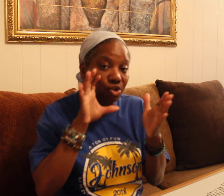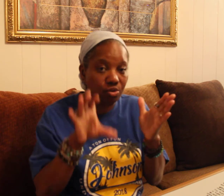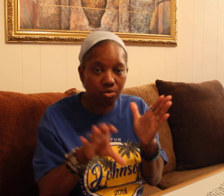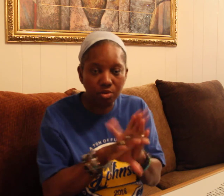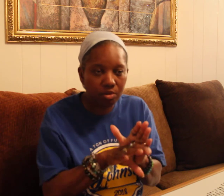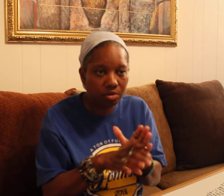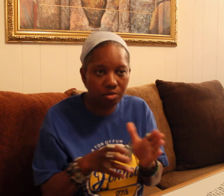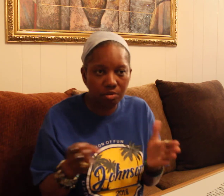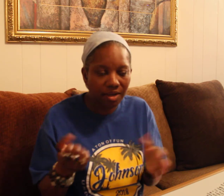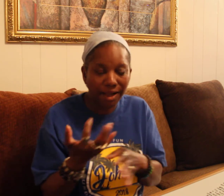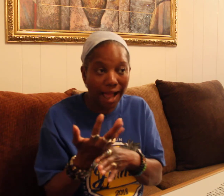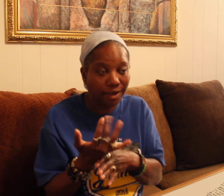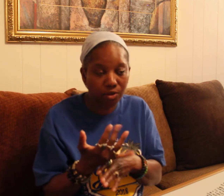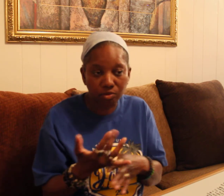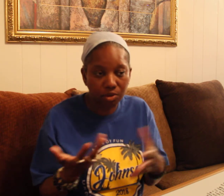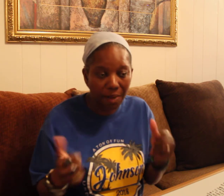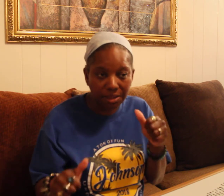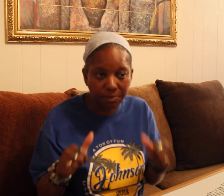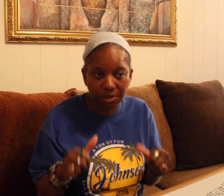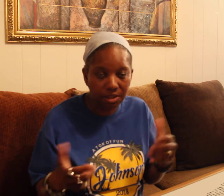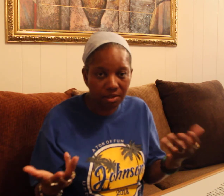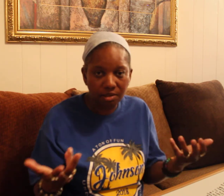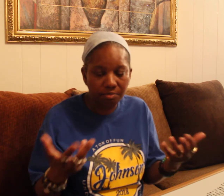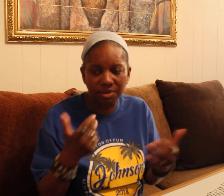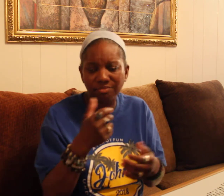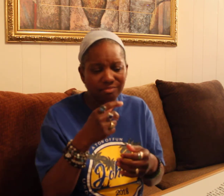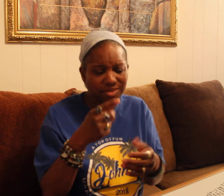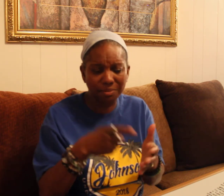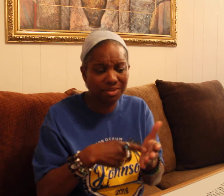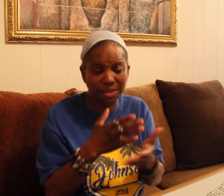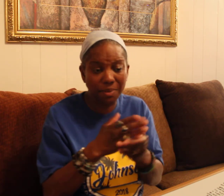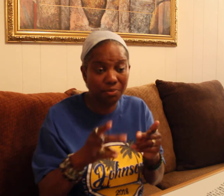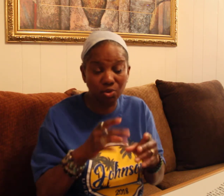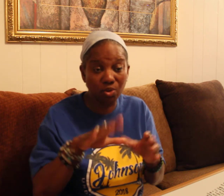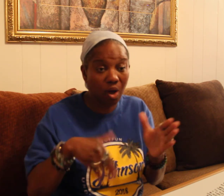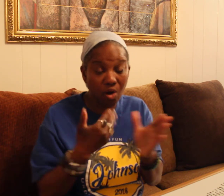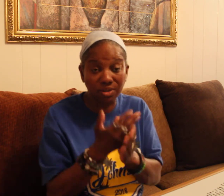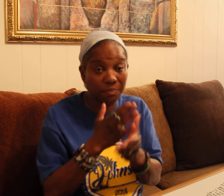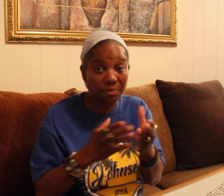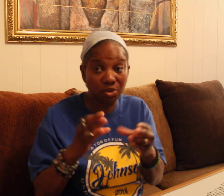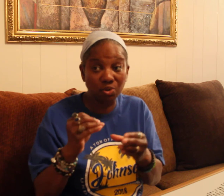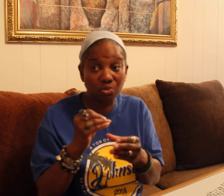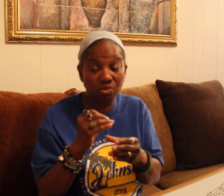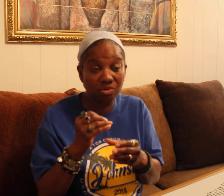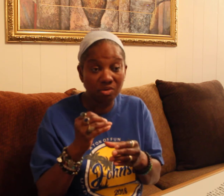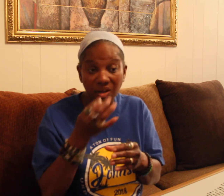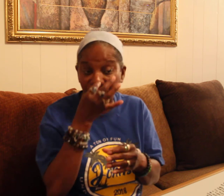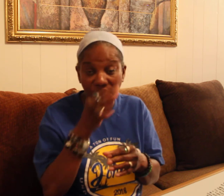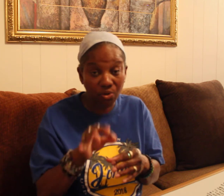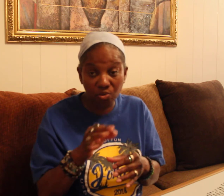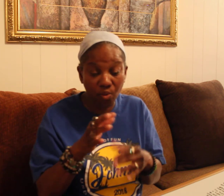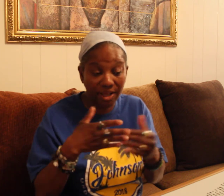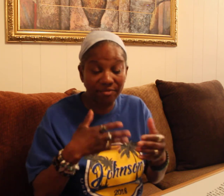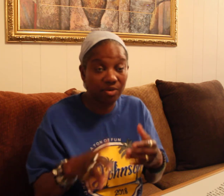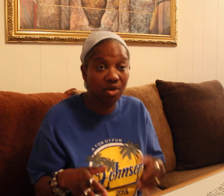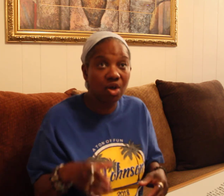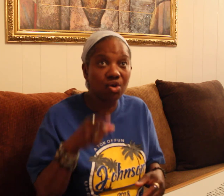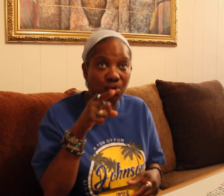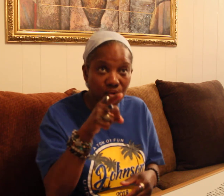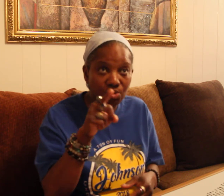pictures, candles, possibly. But some people do it all. Some people do a few, whatever. You